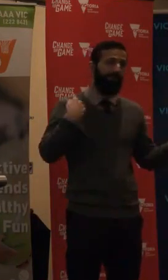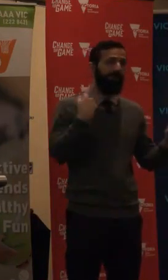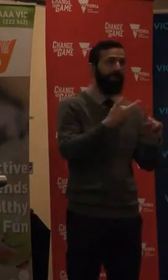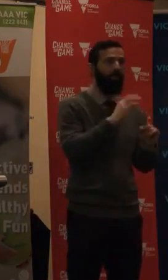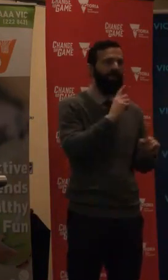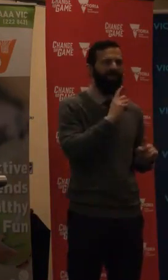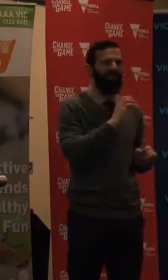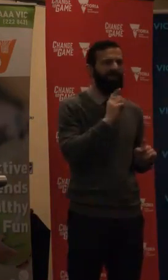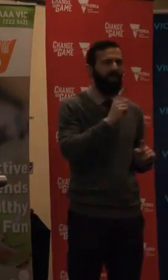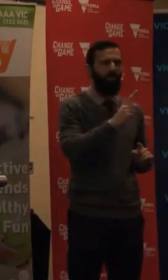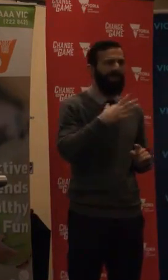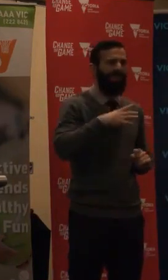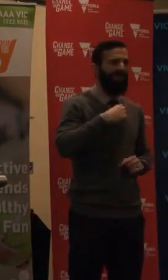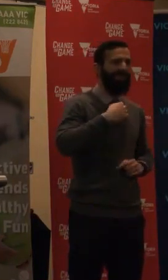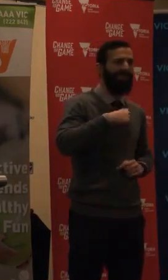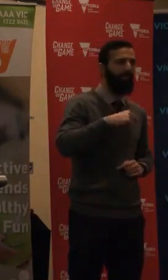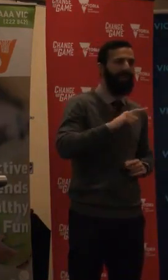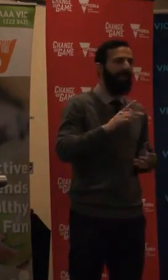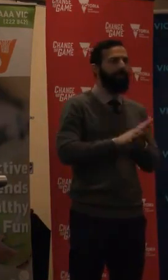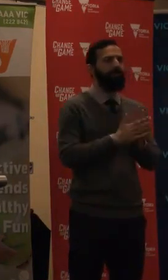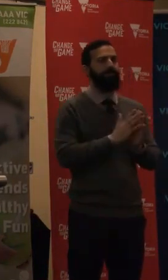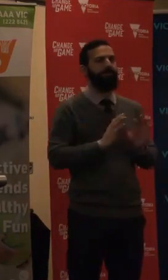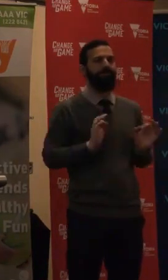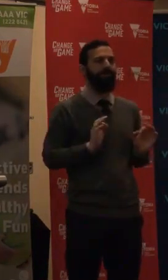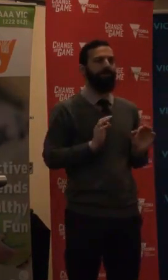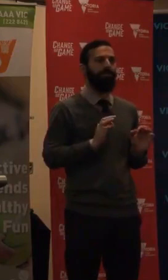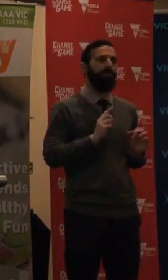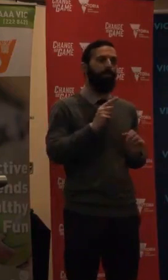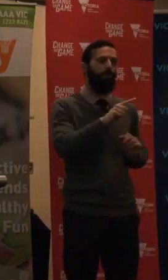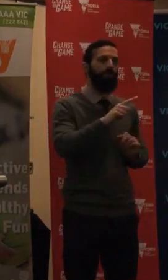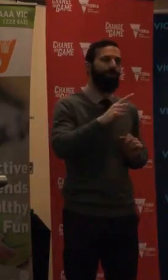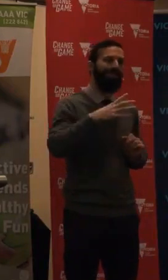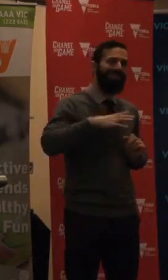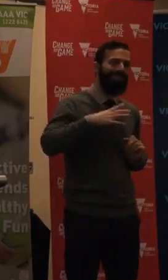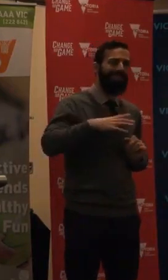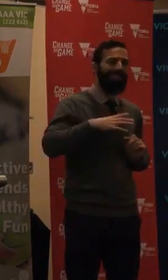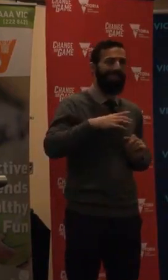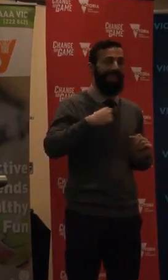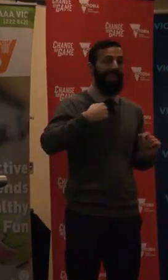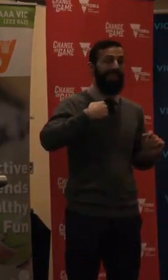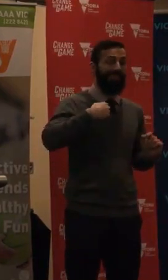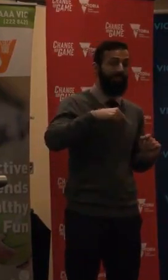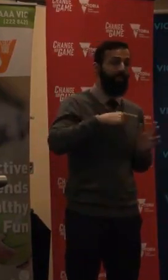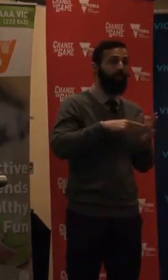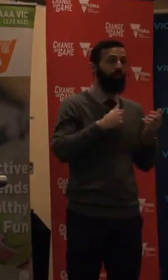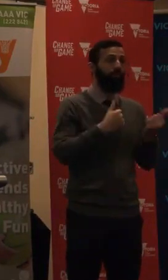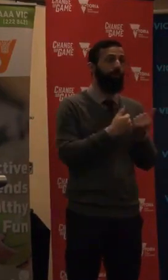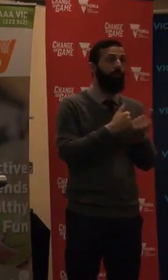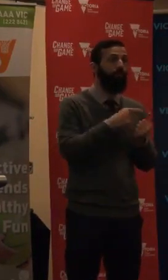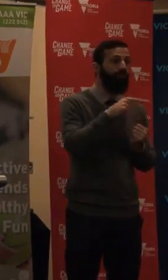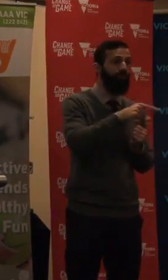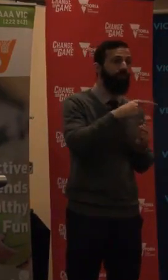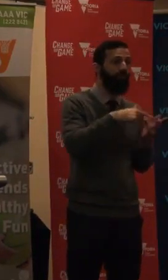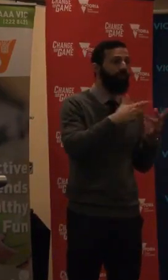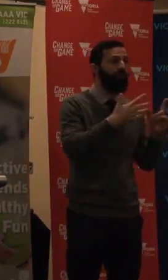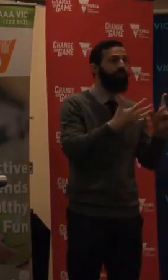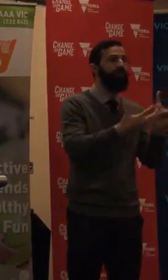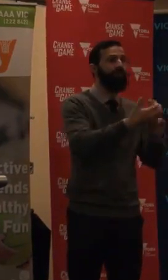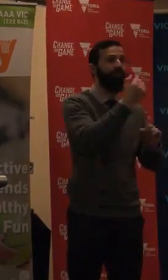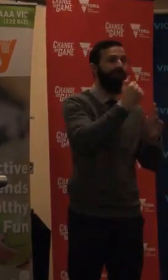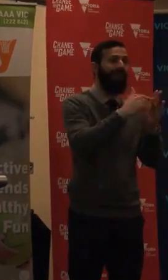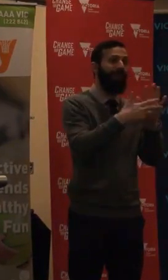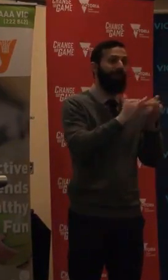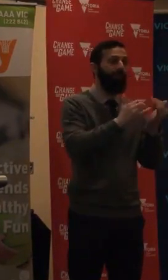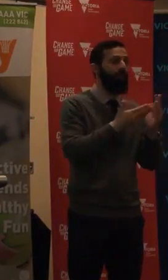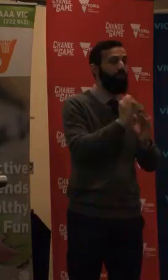week, let's end that conversation here, it's more about what do you need this week to support you to achieve great outcomes